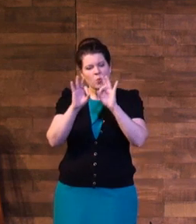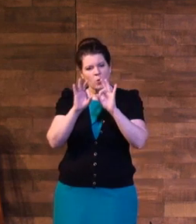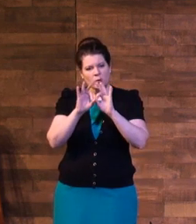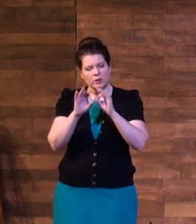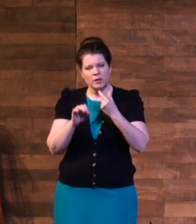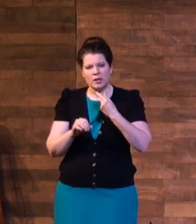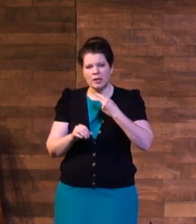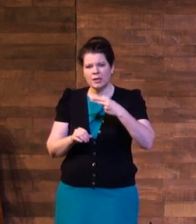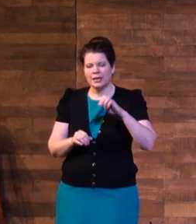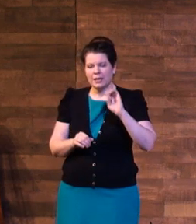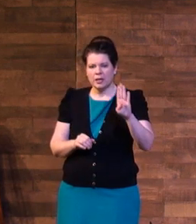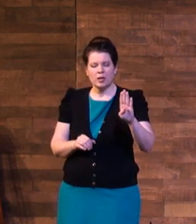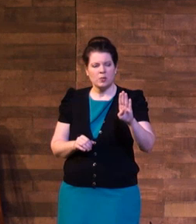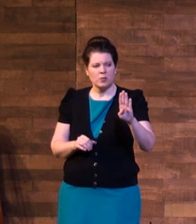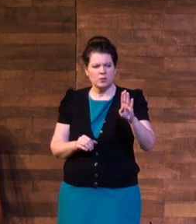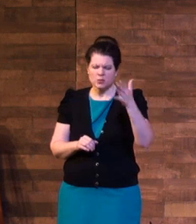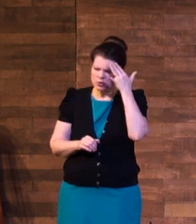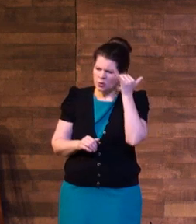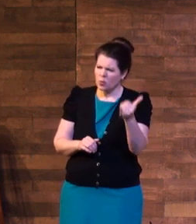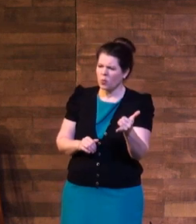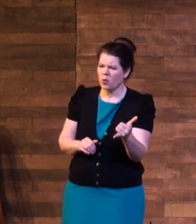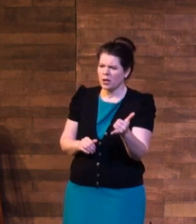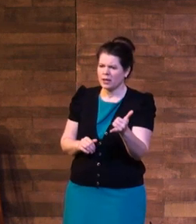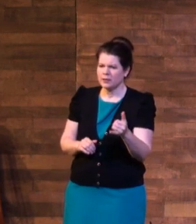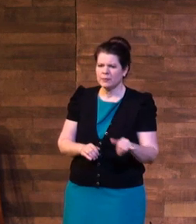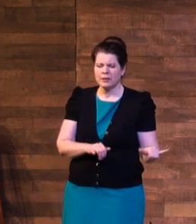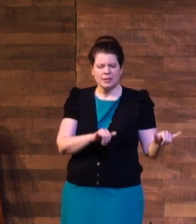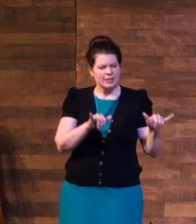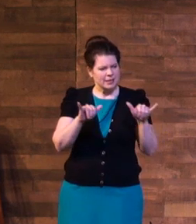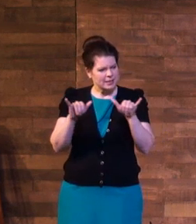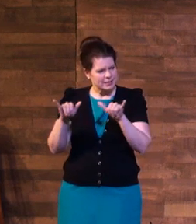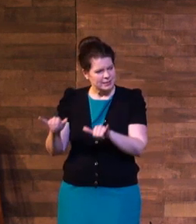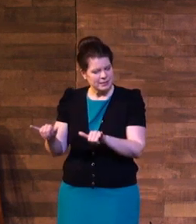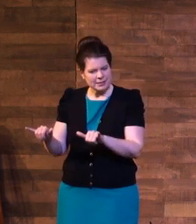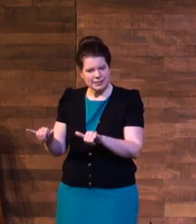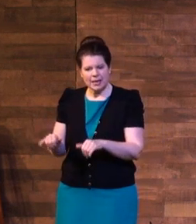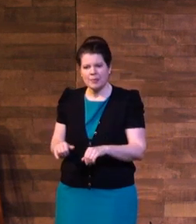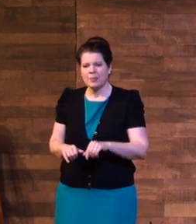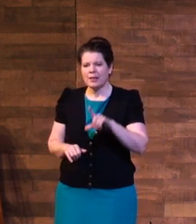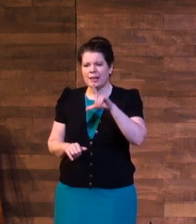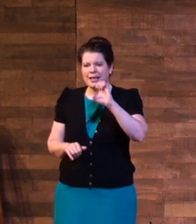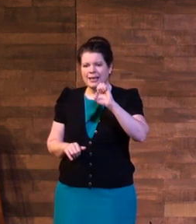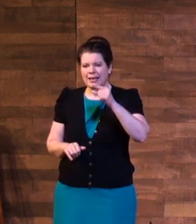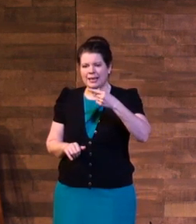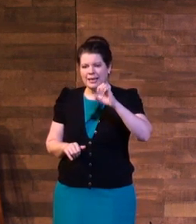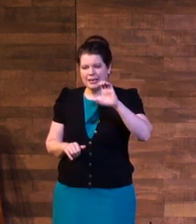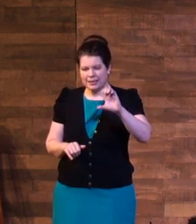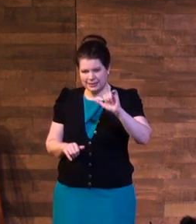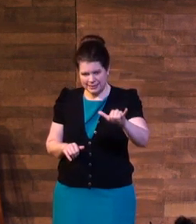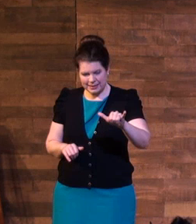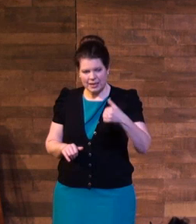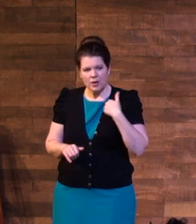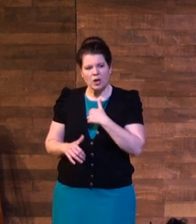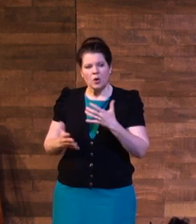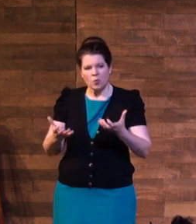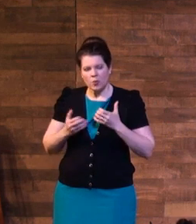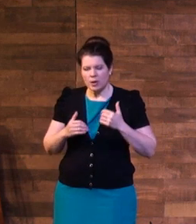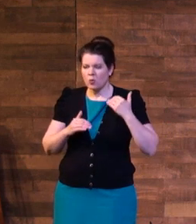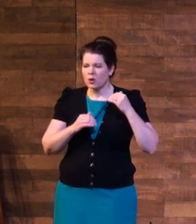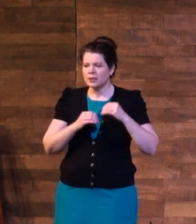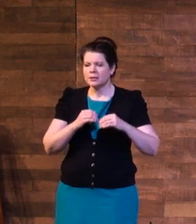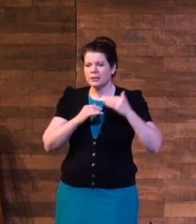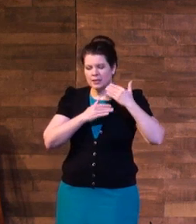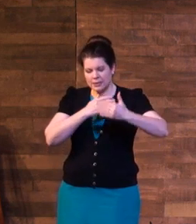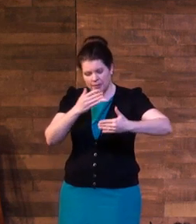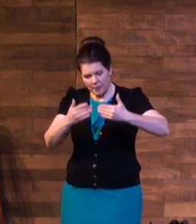I think it's because of the same legacy that we want to be able to pass on to our kids. You see, when we put on Christ, we're declaring through our baptism that